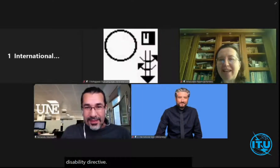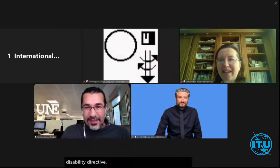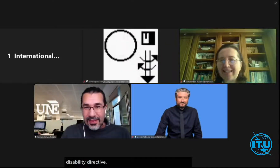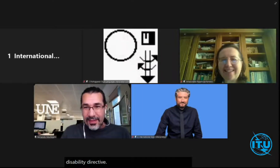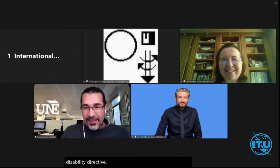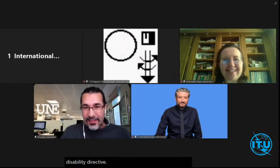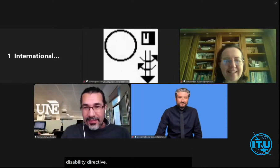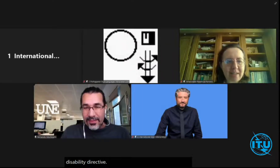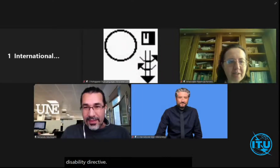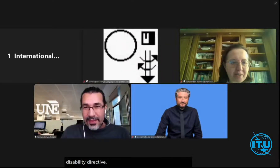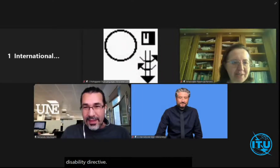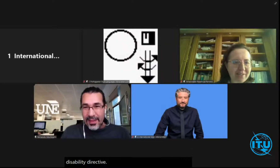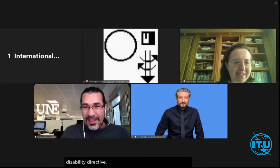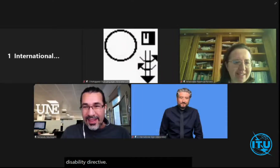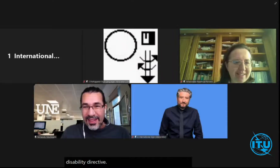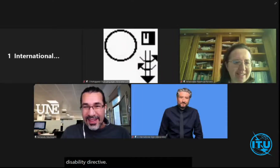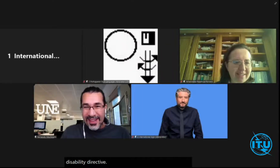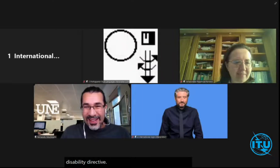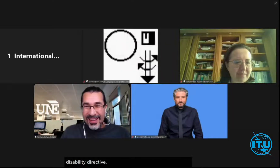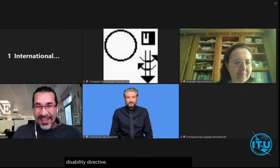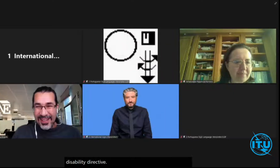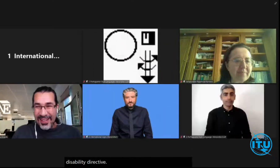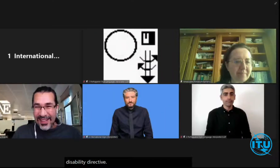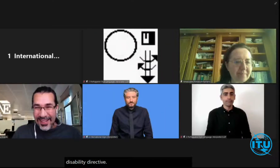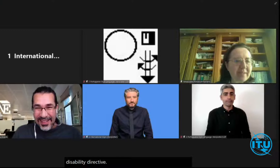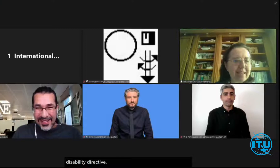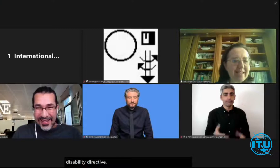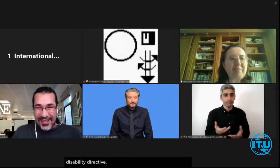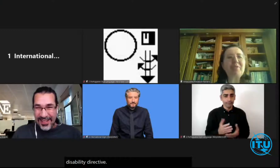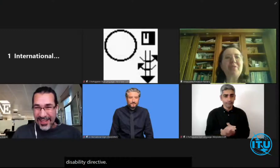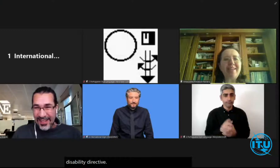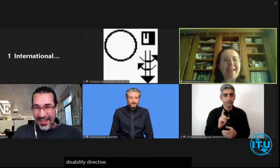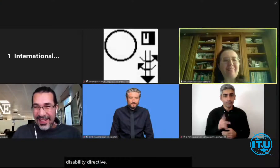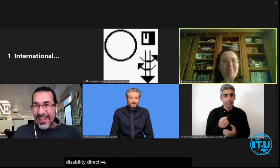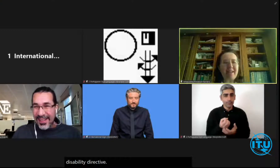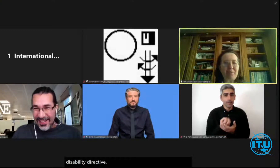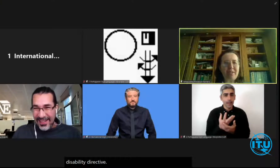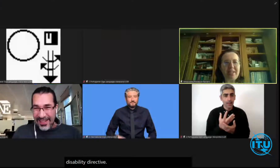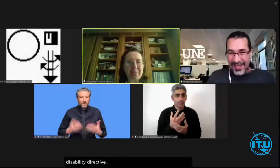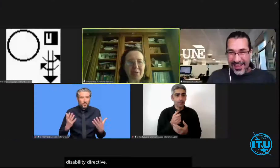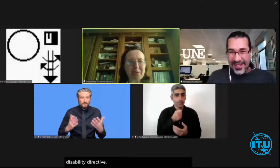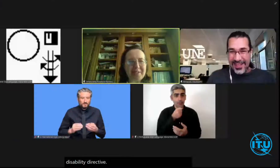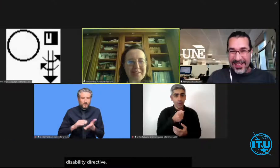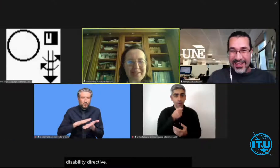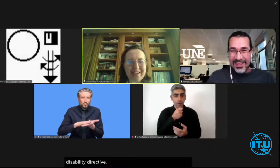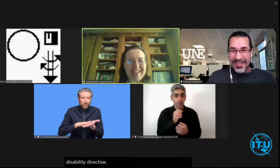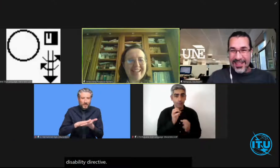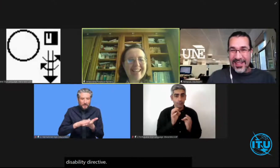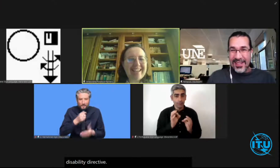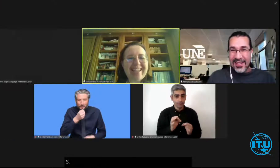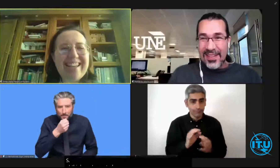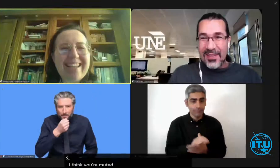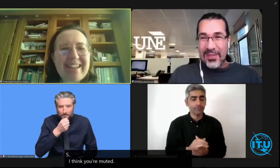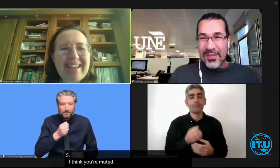Emma, I think you're muted. Emma, you're muted. I'm sorry. Yeah, now it's unmuted.